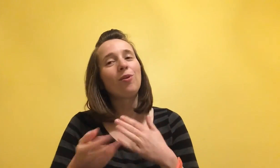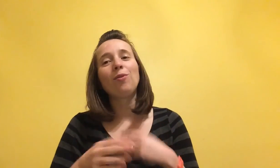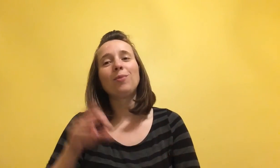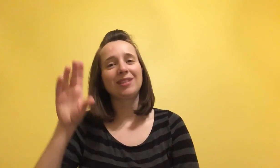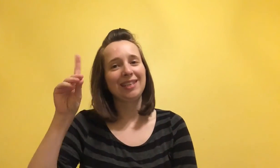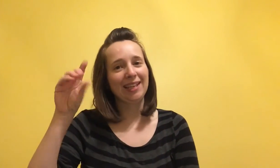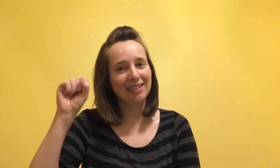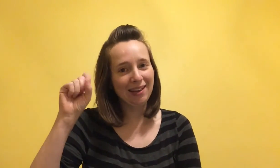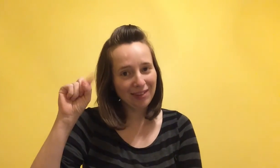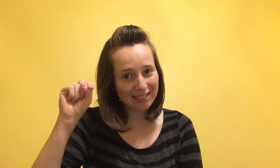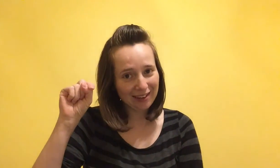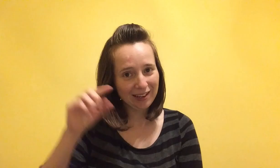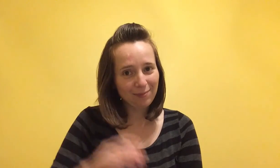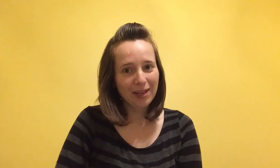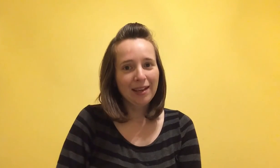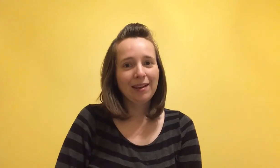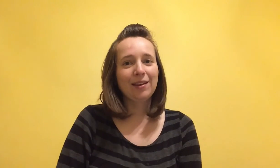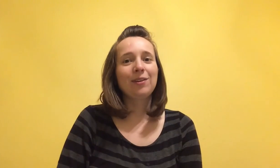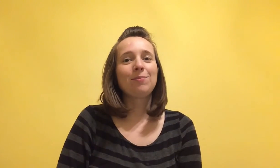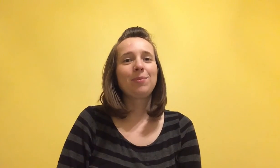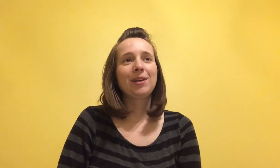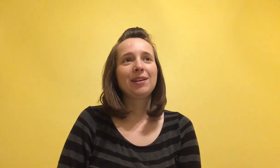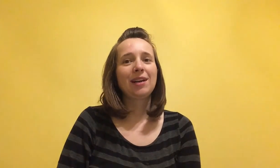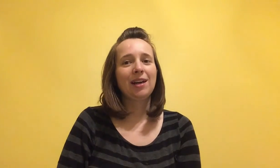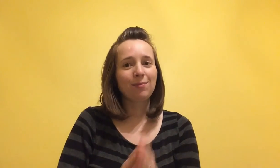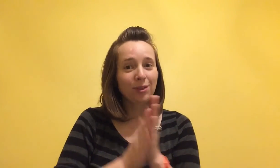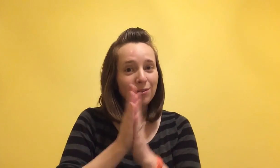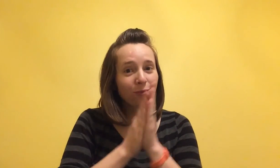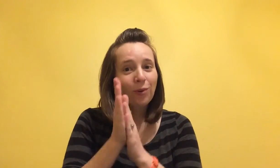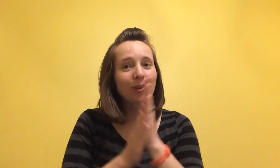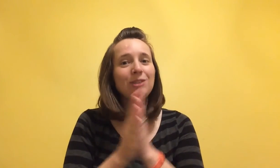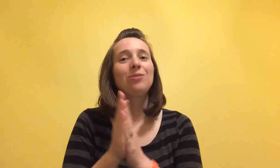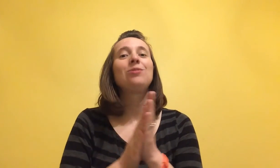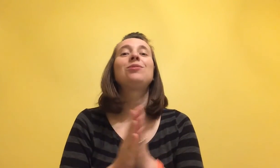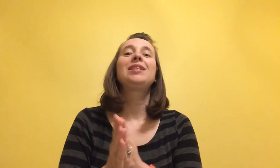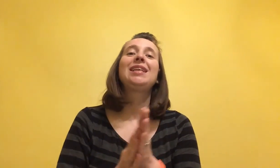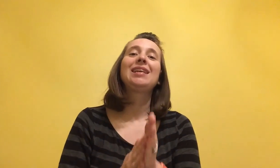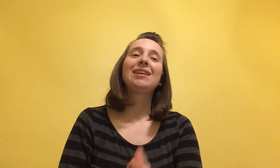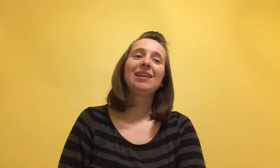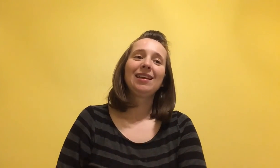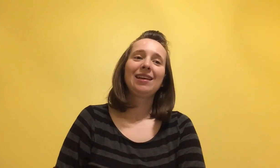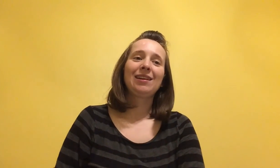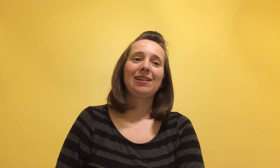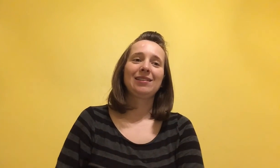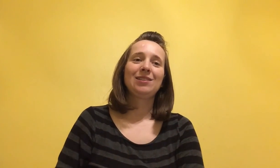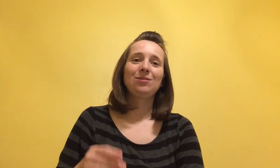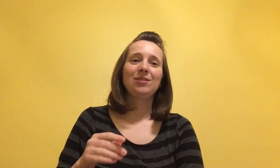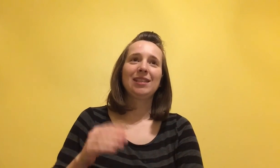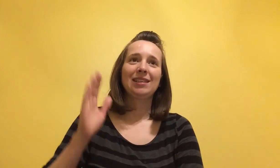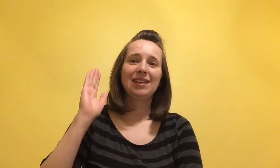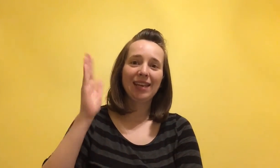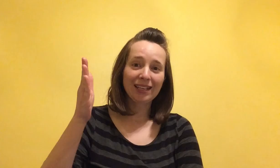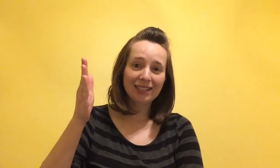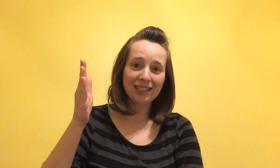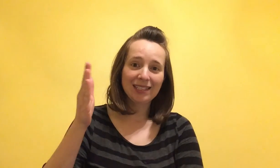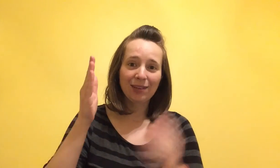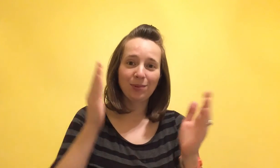it was daylight savings time. But I'm looking forward to the next lesson that we're going to